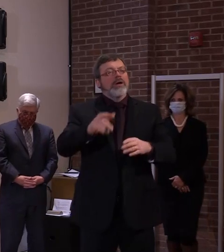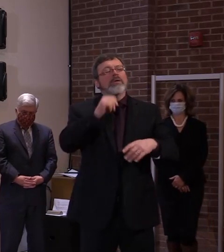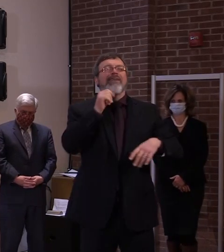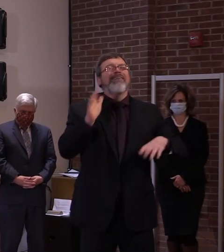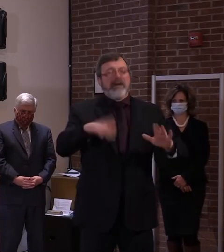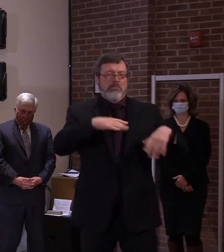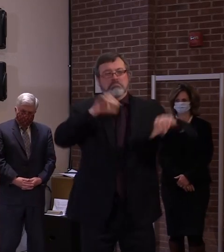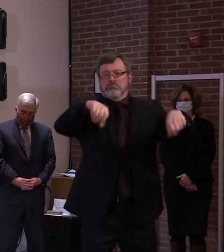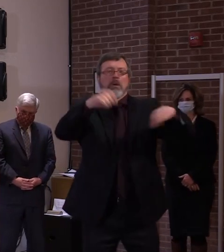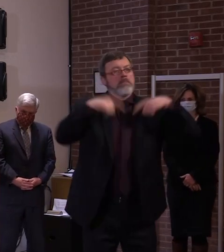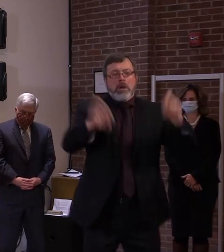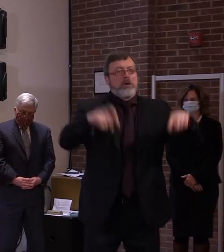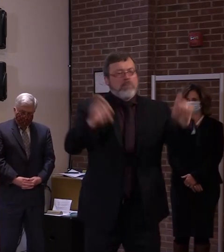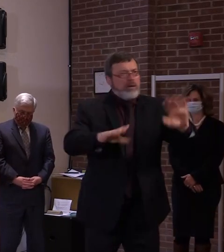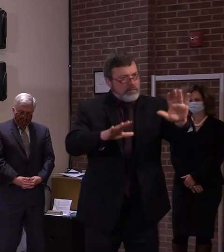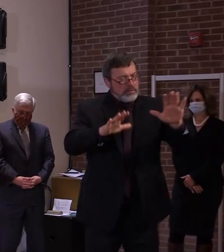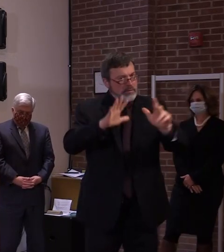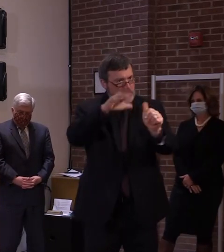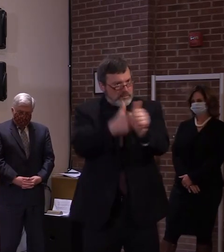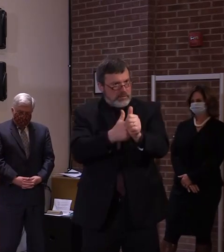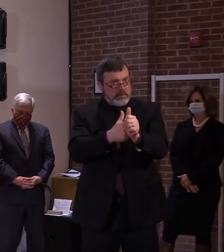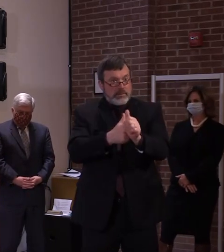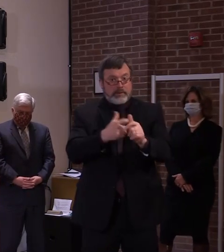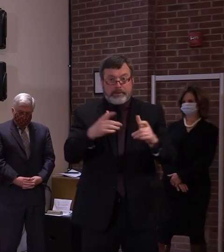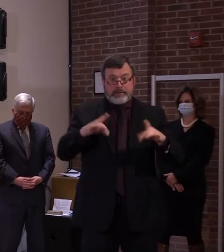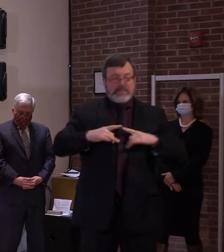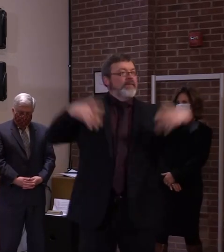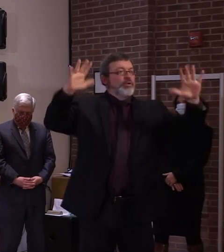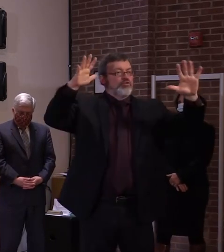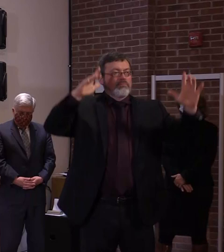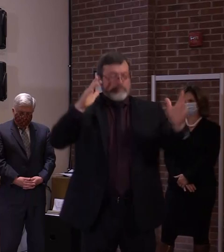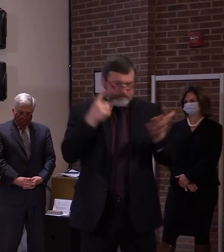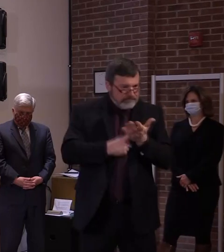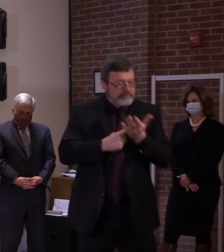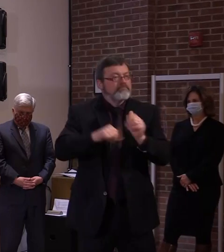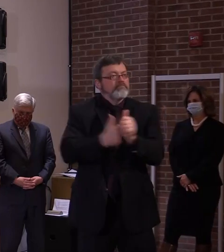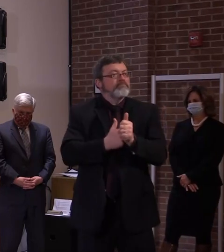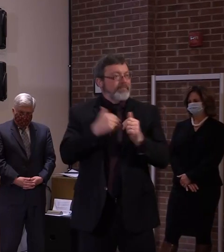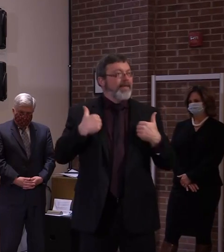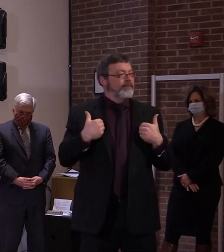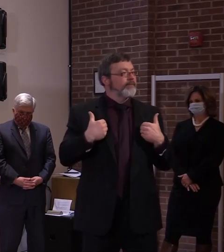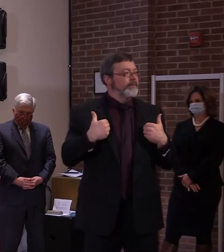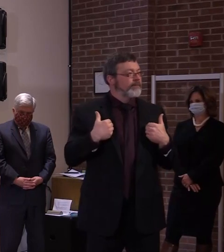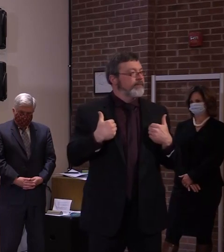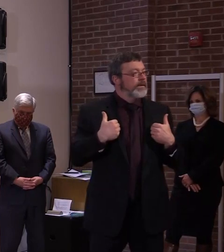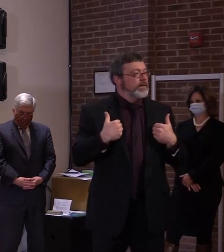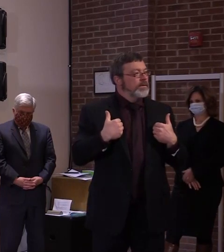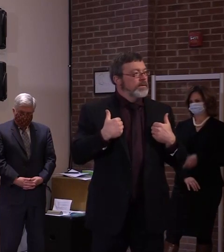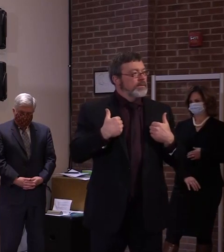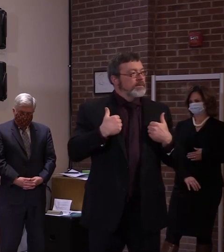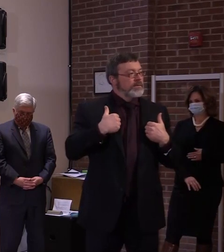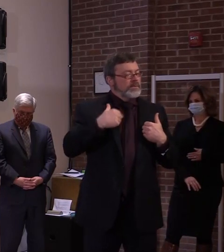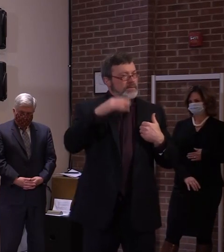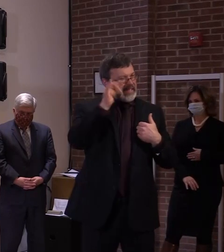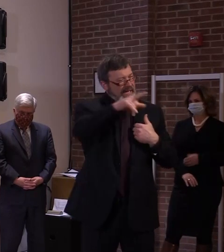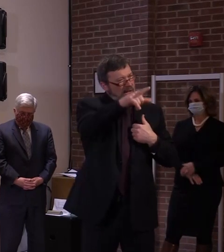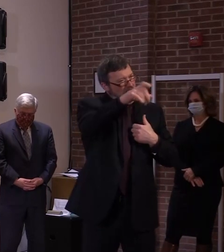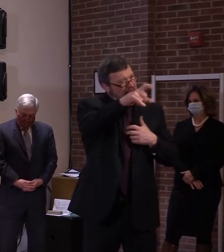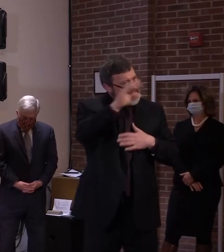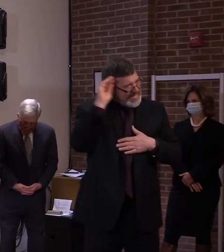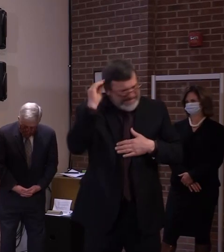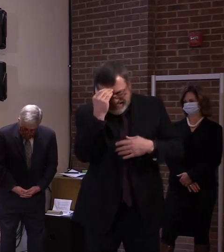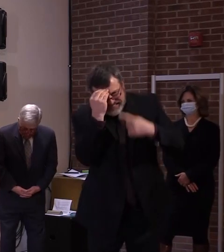the season. The final two topics I want to cover. One is our case dashboard has some changes